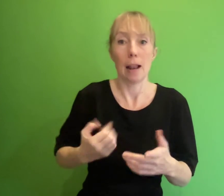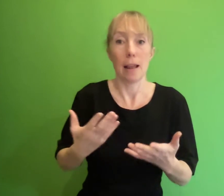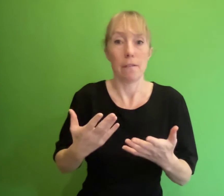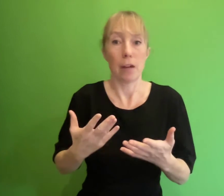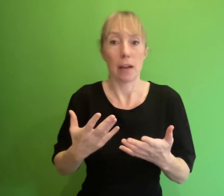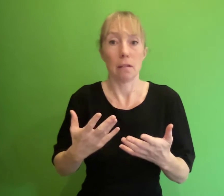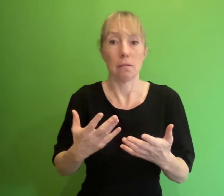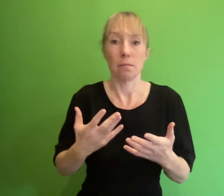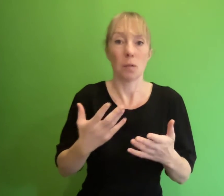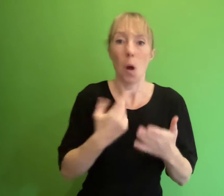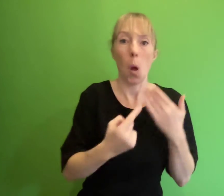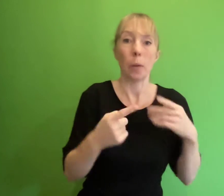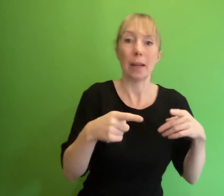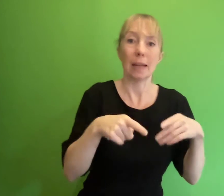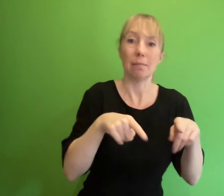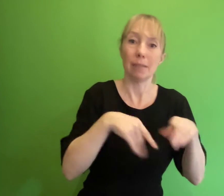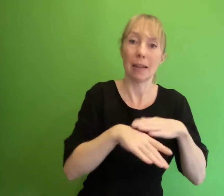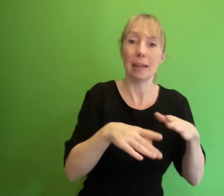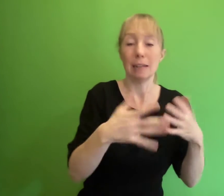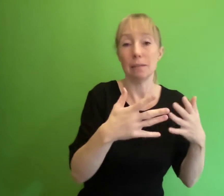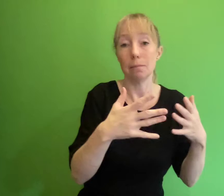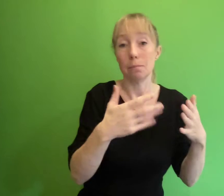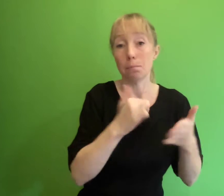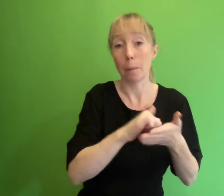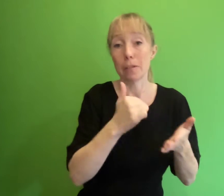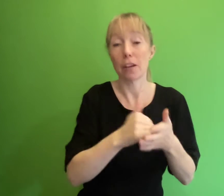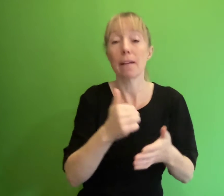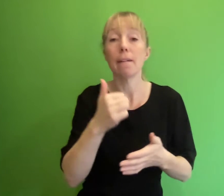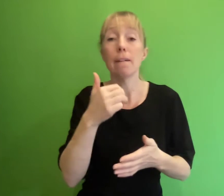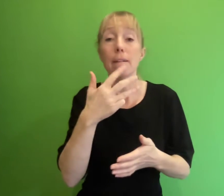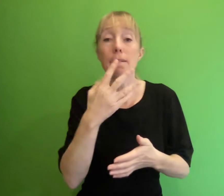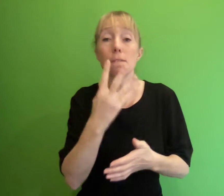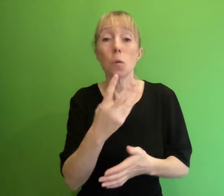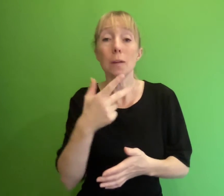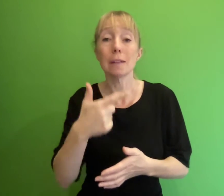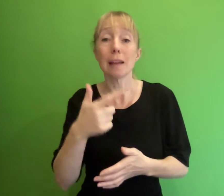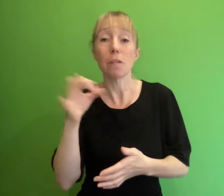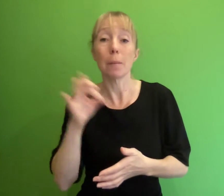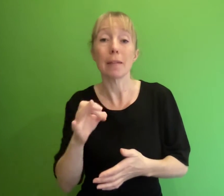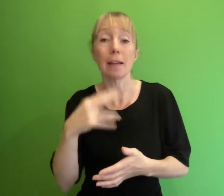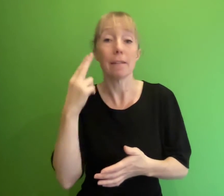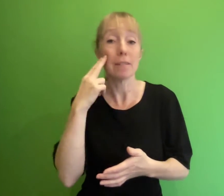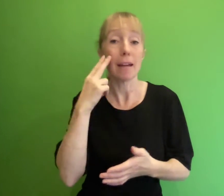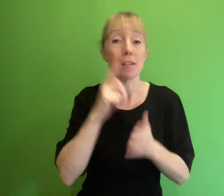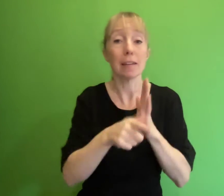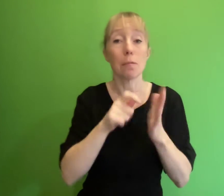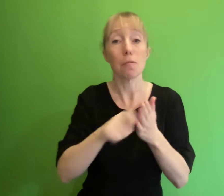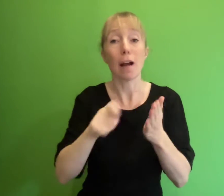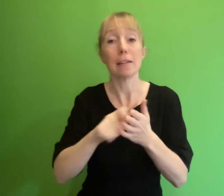47% of deaf and disabled writers and creative producers want more commissioning opportunities.